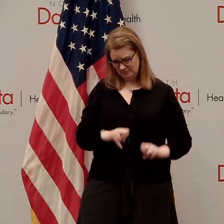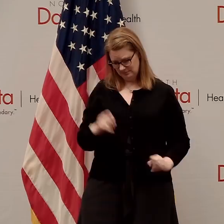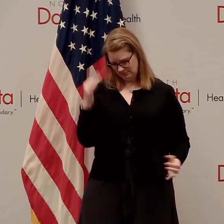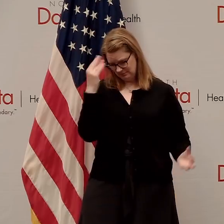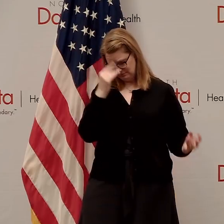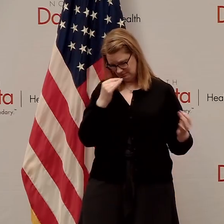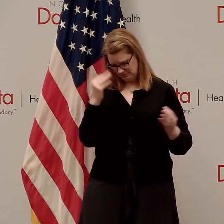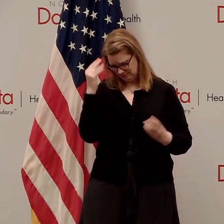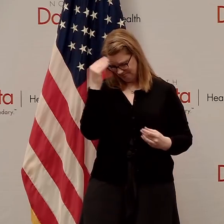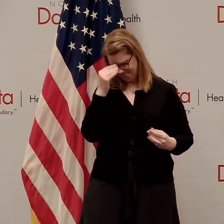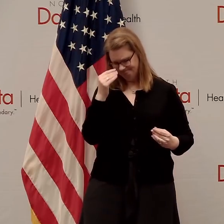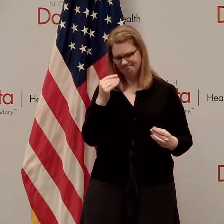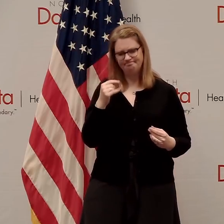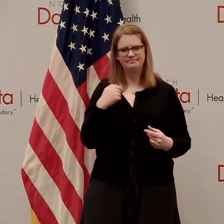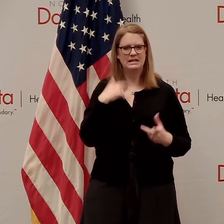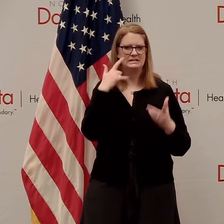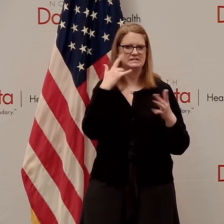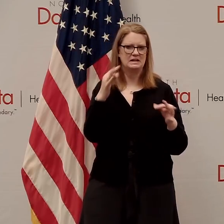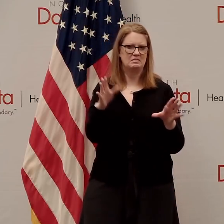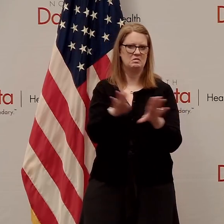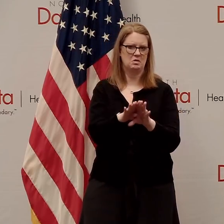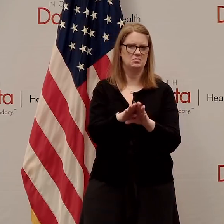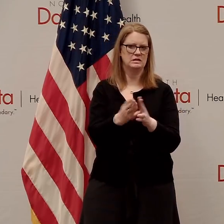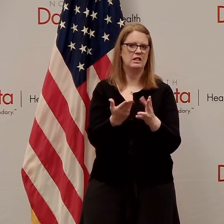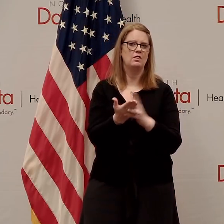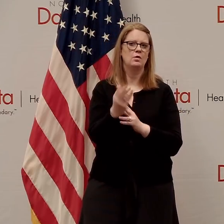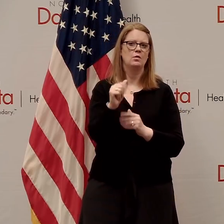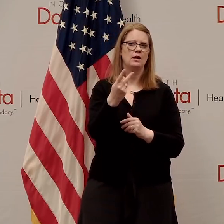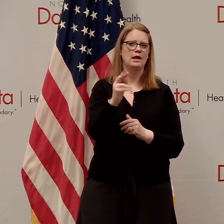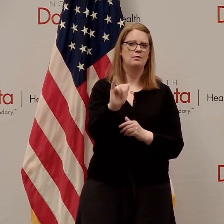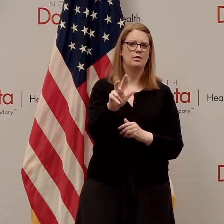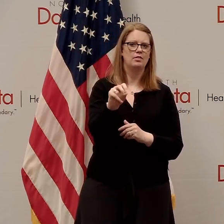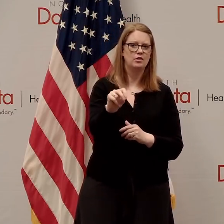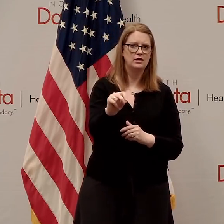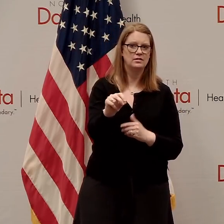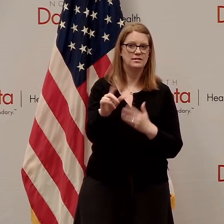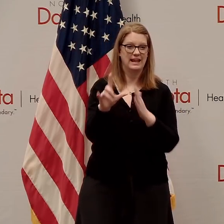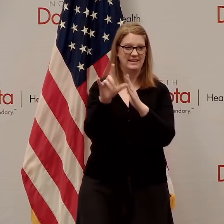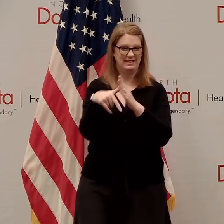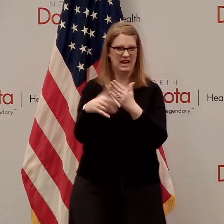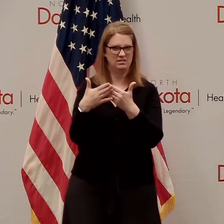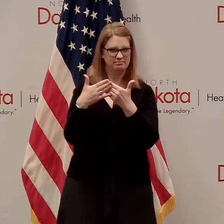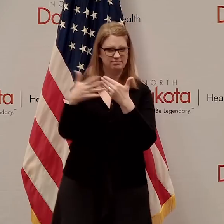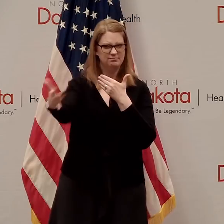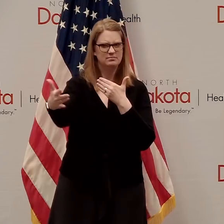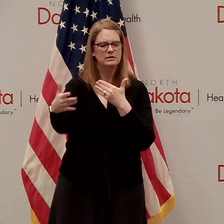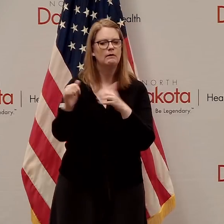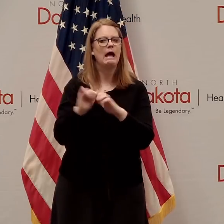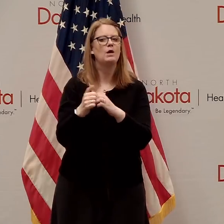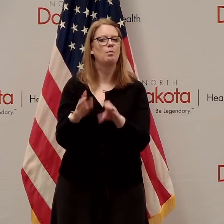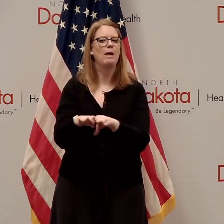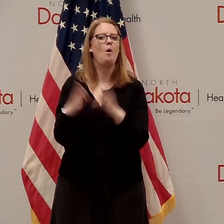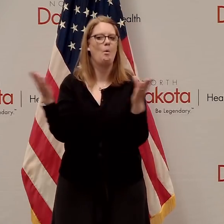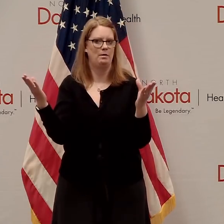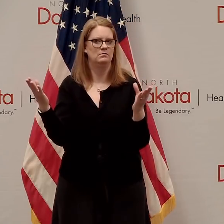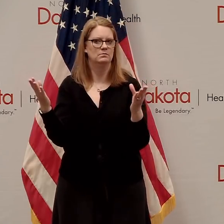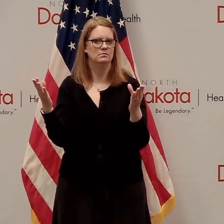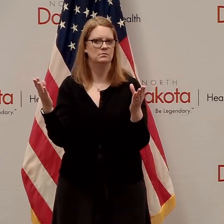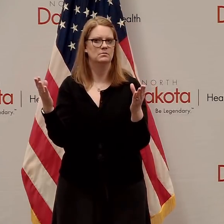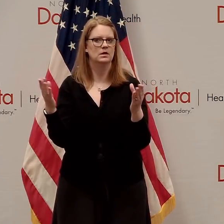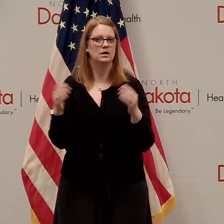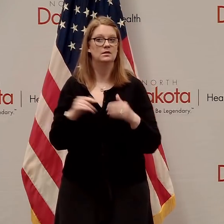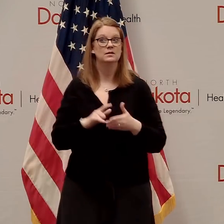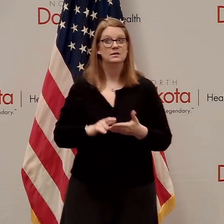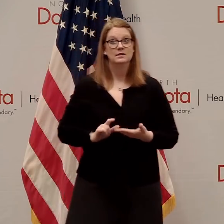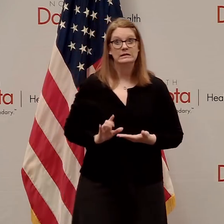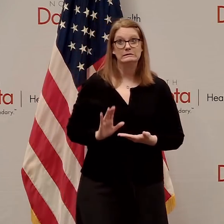the closures through the 30th. And then meanwhile, we're going to pour all of our energy into how to do a smart restart. So that when if the curve is ready,